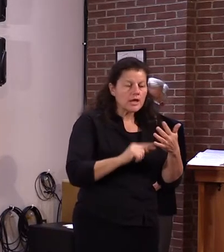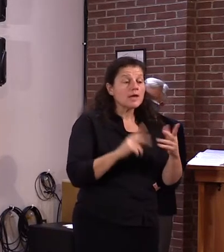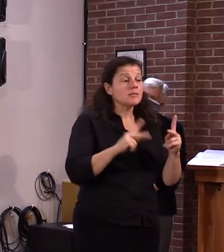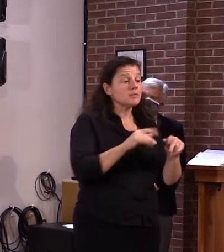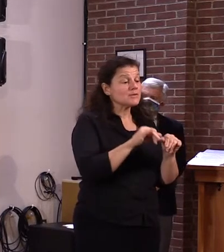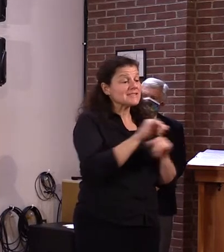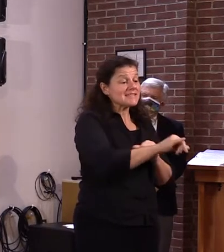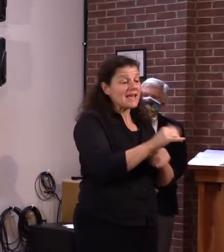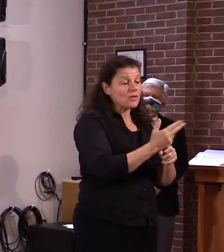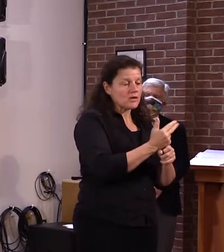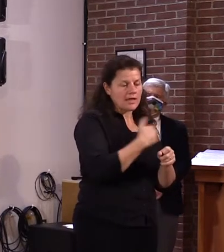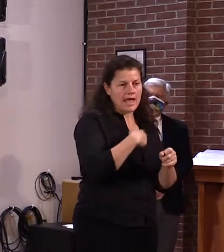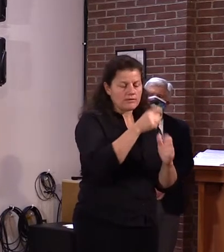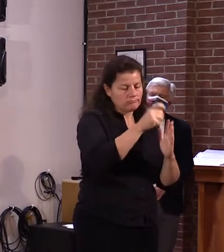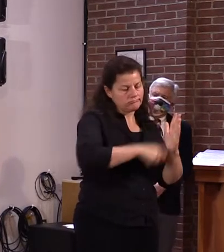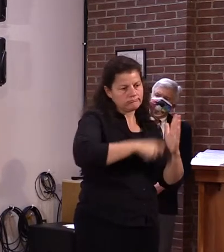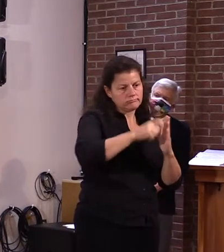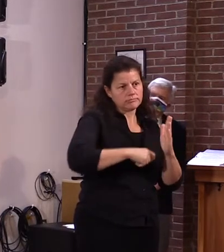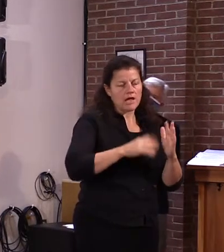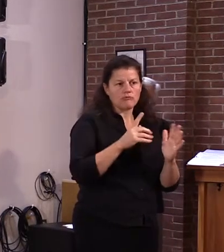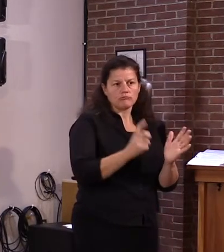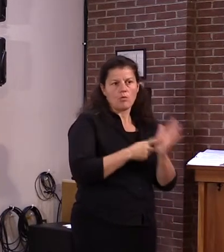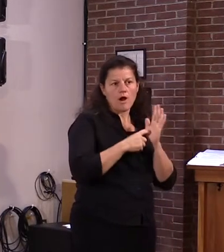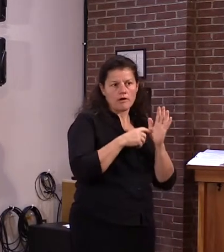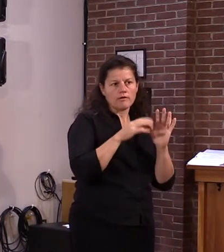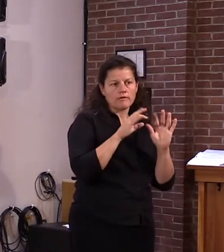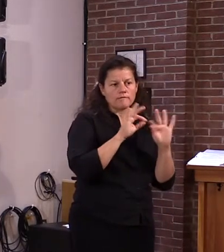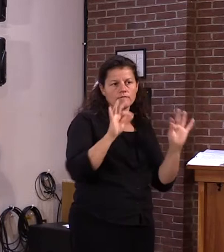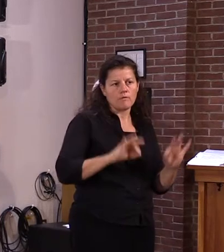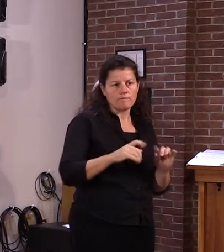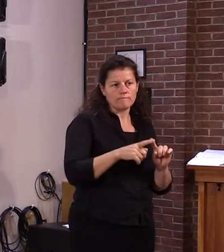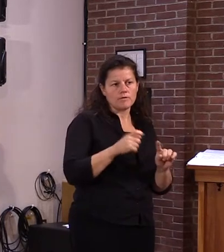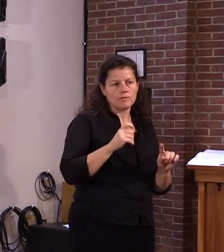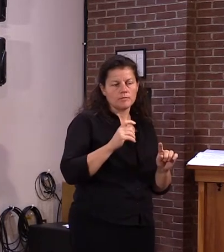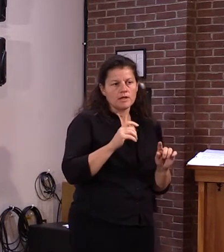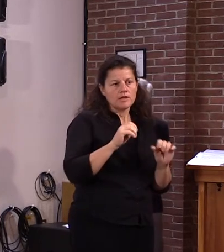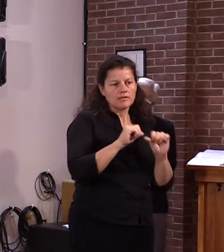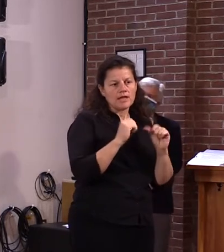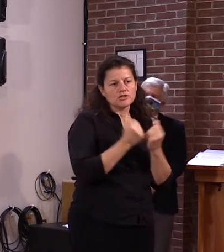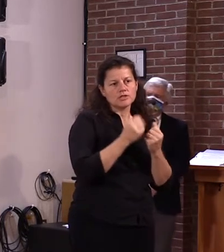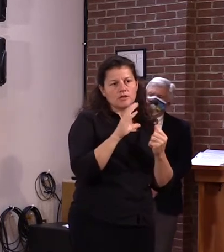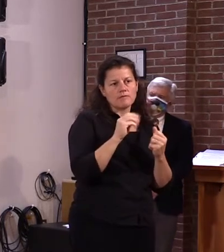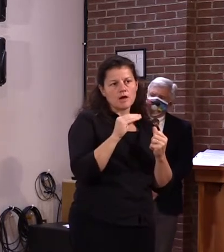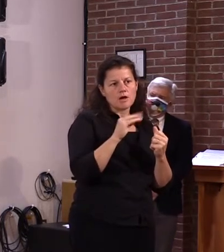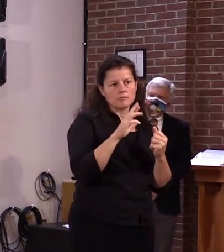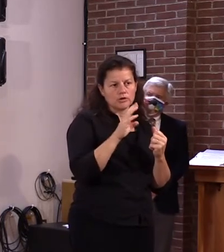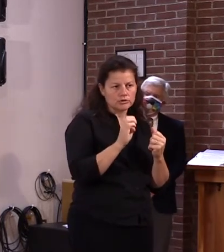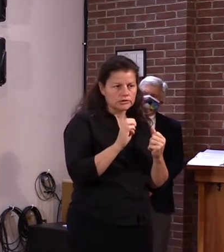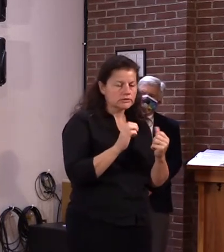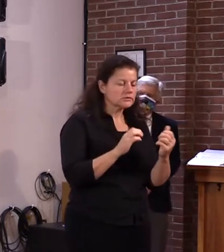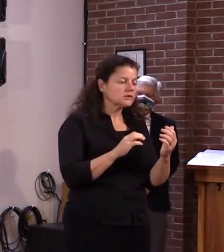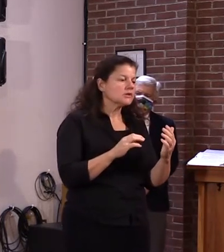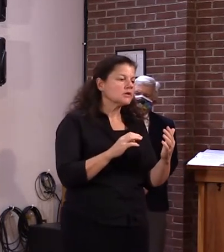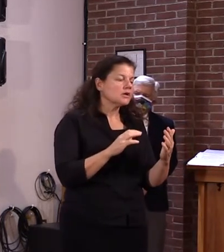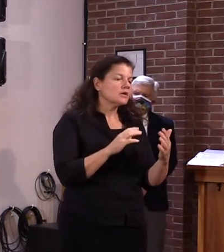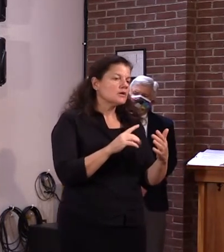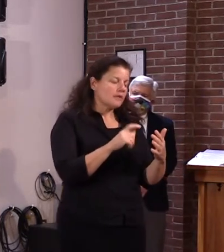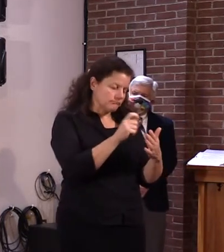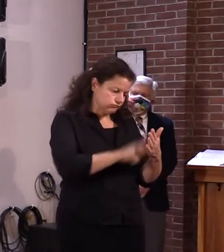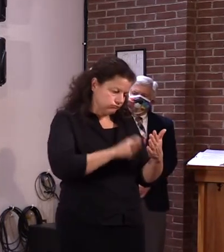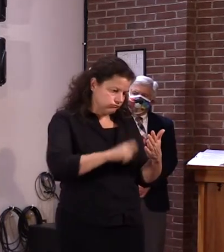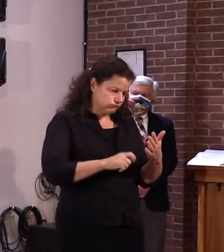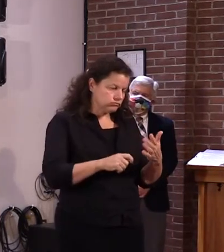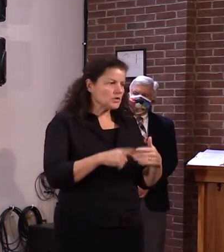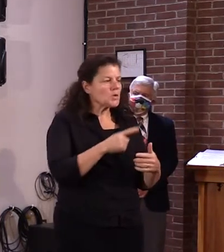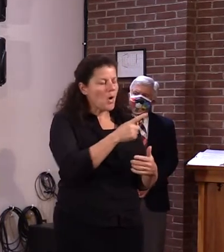the attestation form that's required by the Agency of Commerce and the guidance that's been promulgated. They